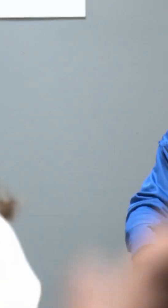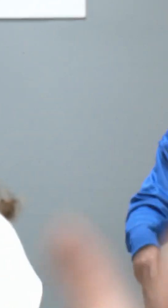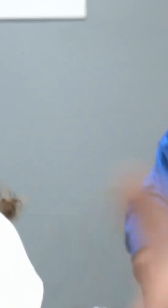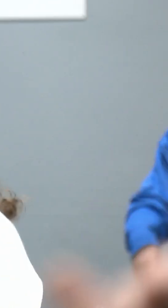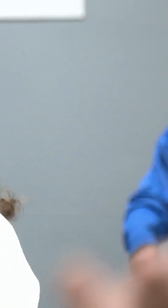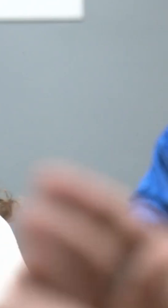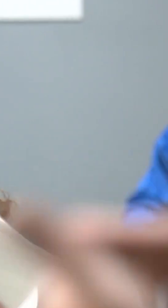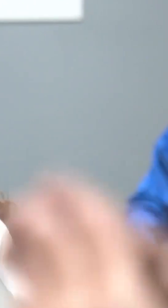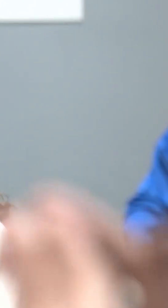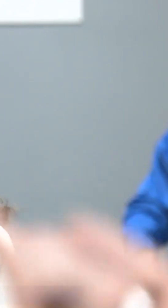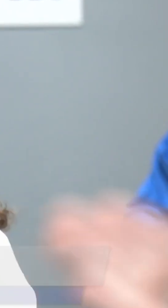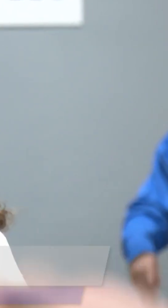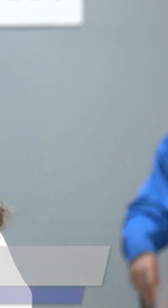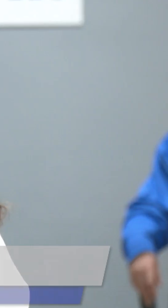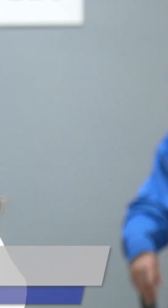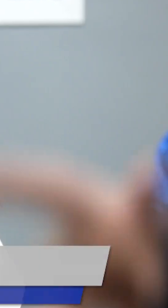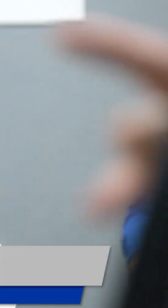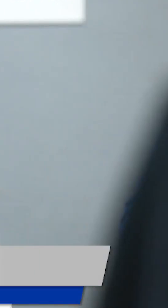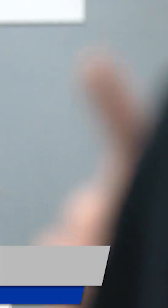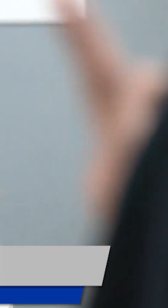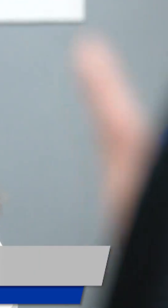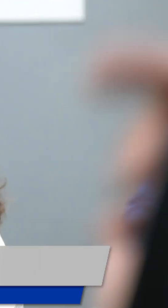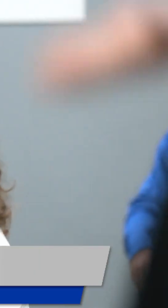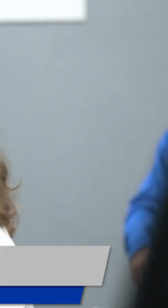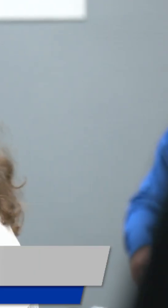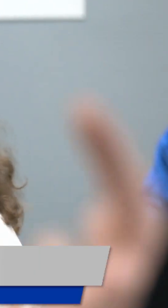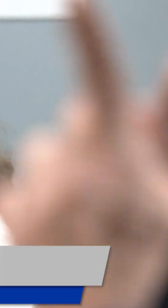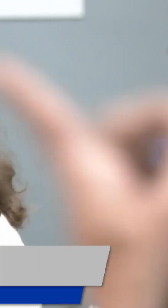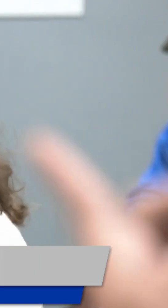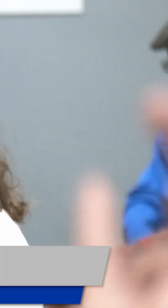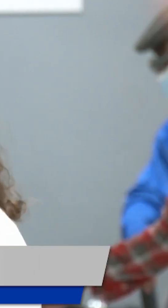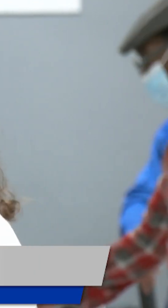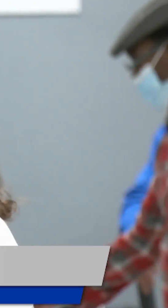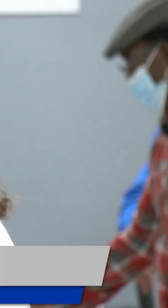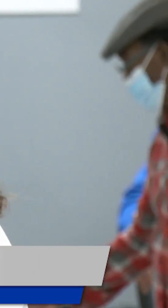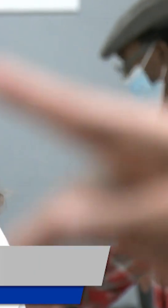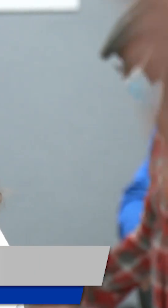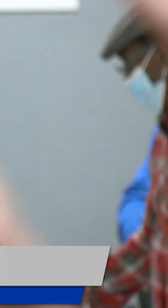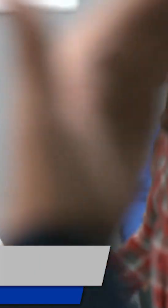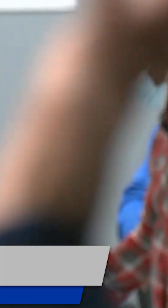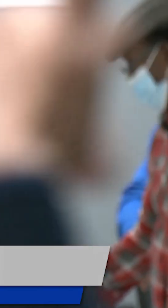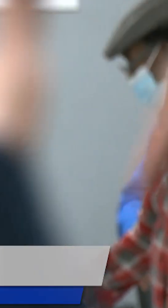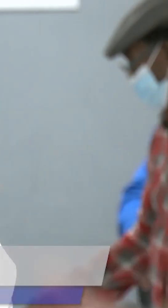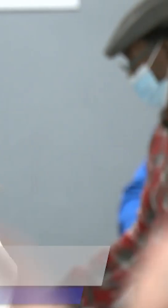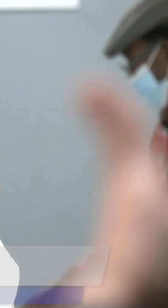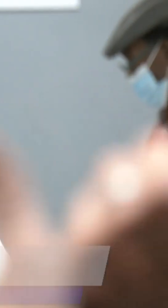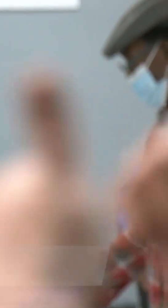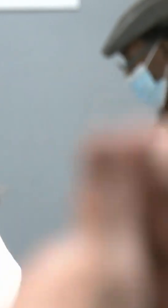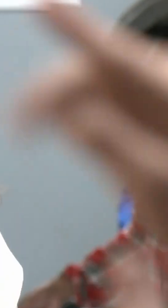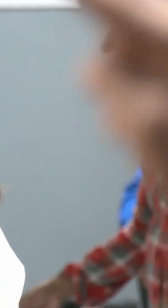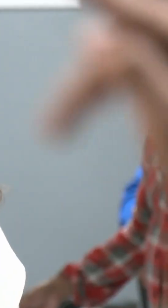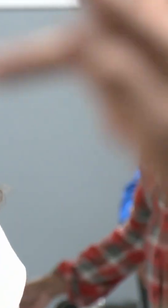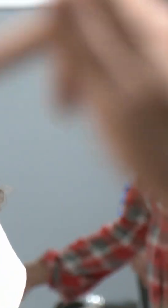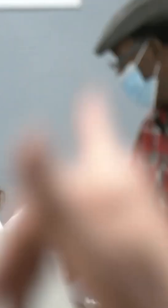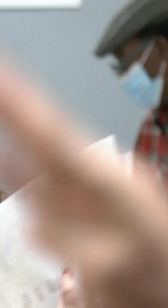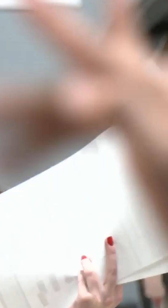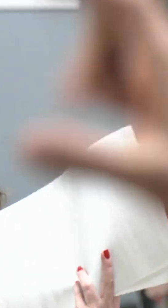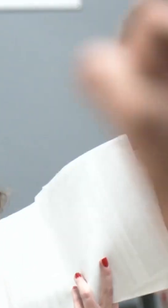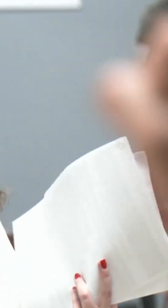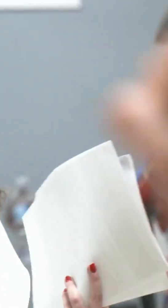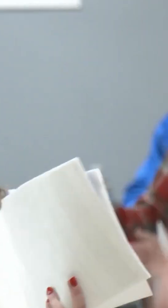things with less. They do a tremendous job, and most of this credit and everything that our successes are because of the men and women of